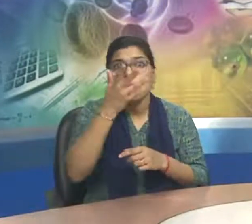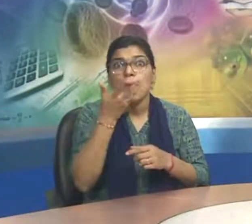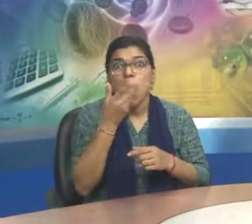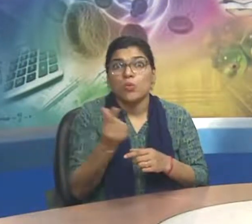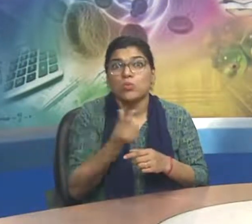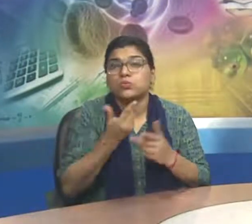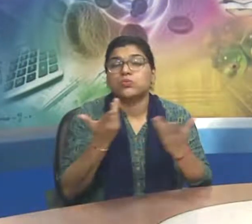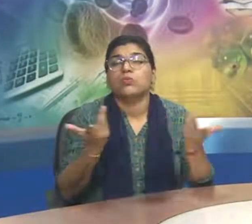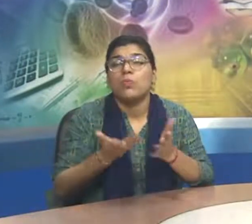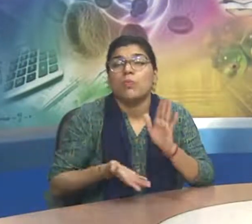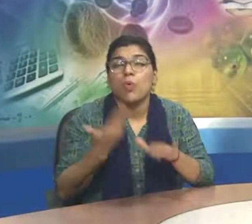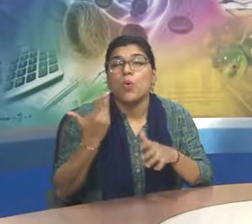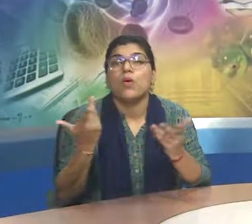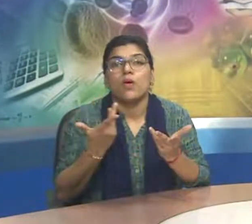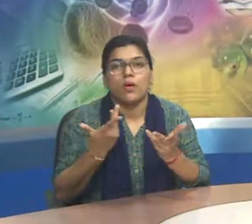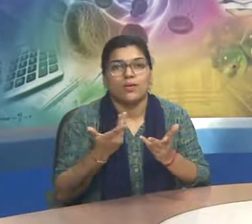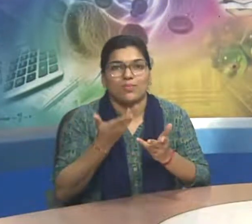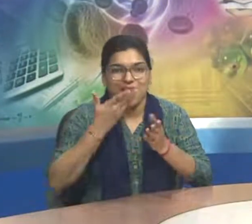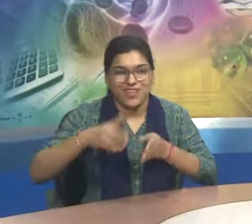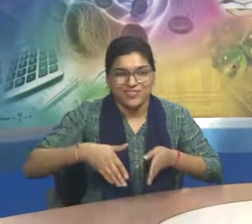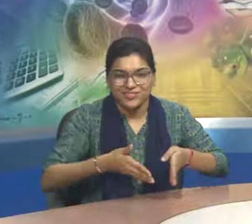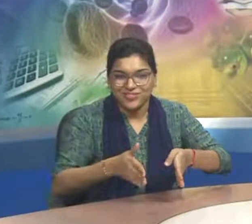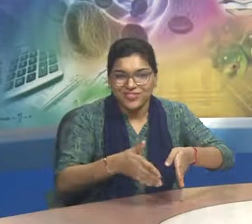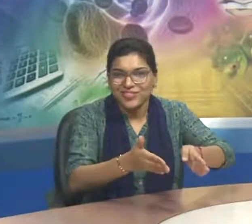In India, we have different rivers,